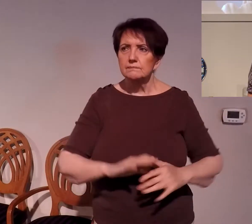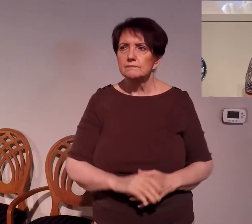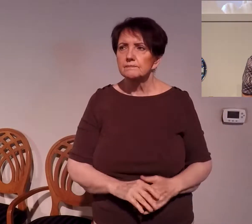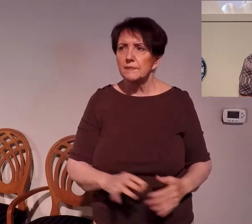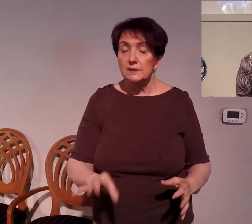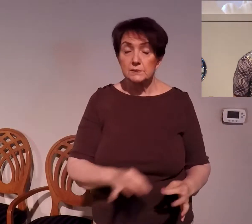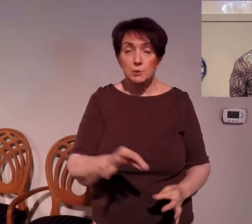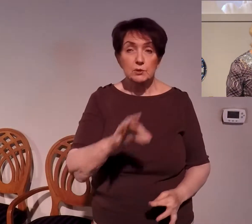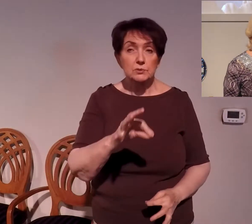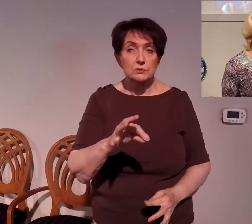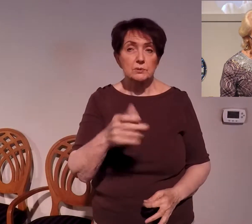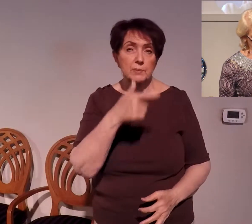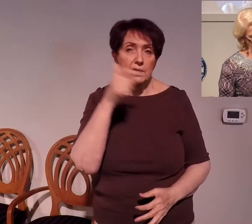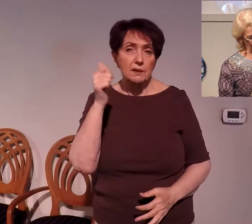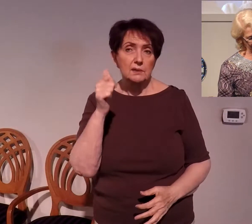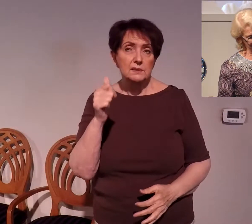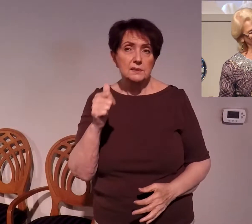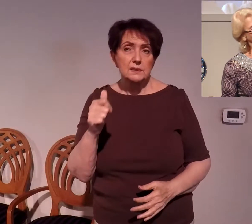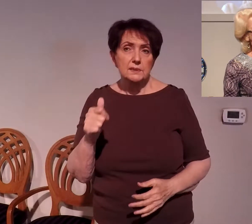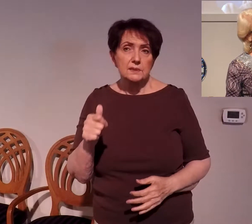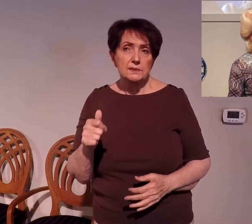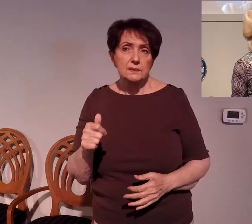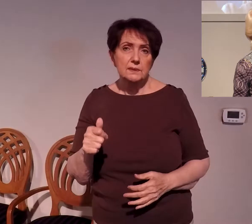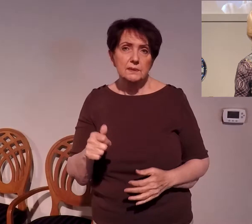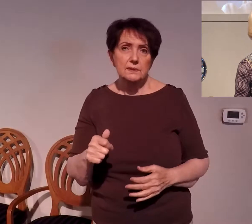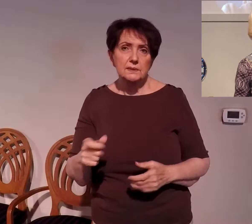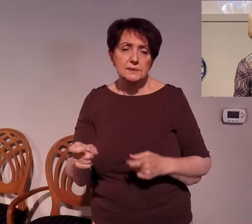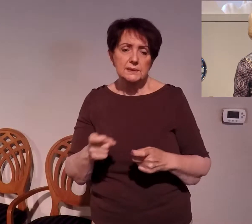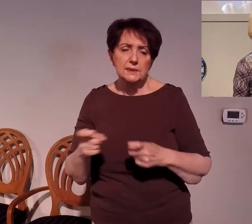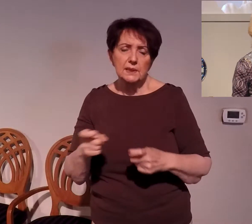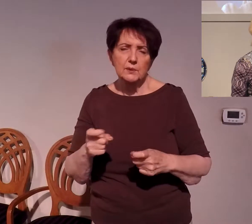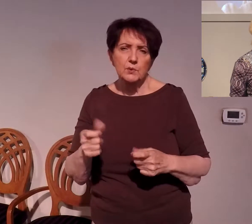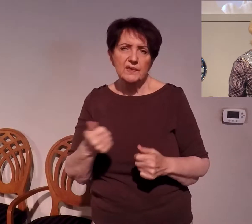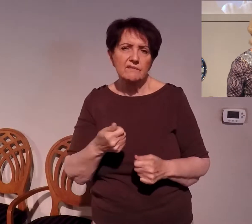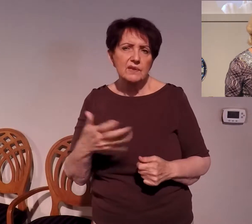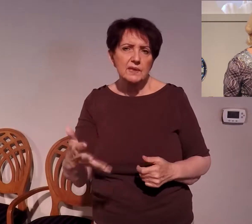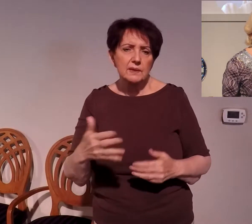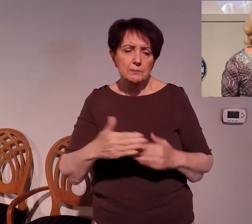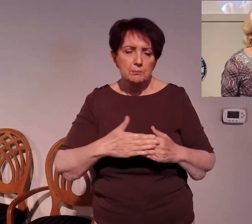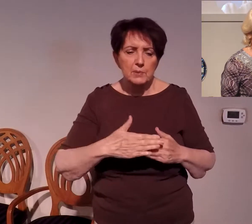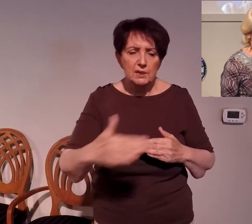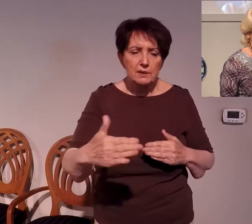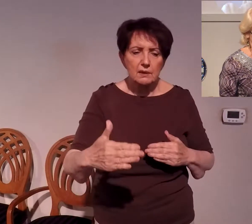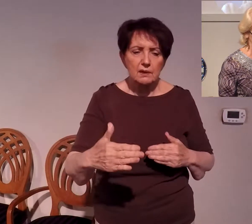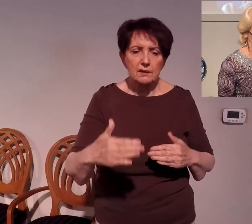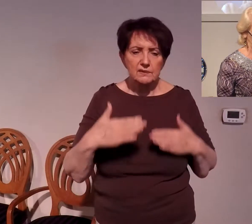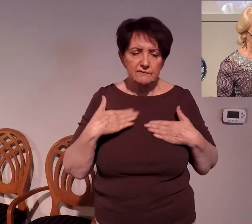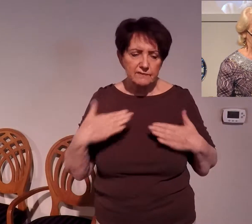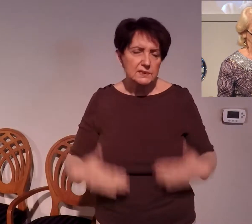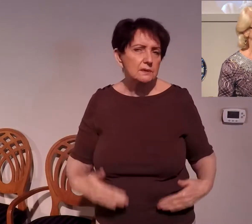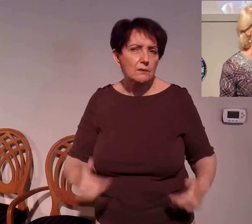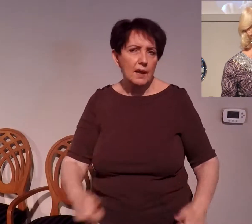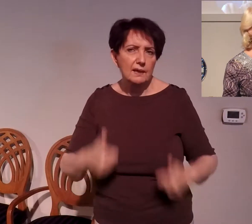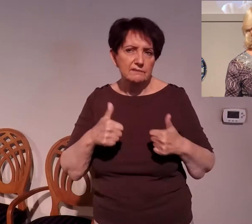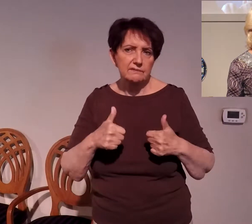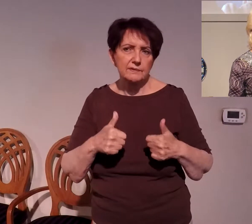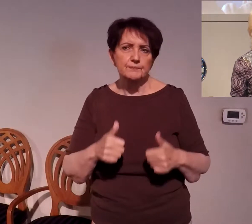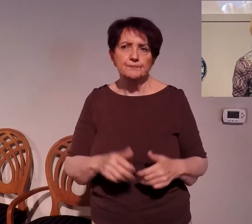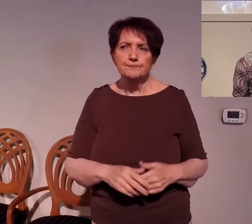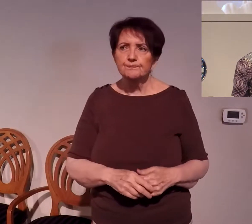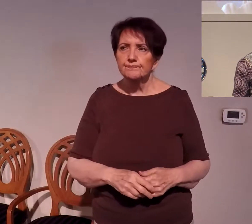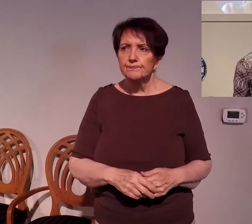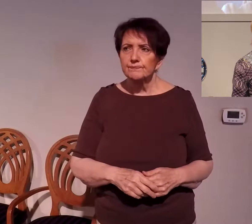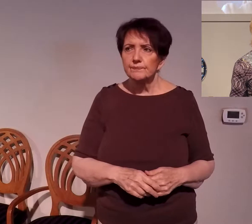because it is dealing with that which lies beyond the purely physical and mechanical understanding of reality.